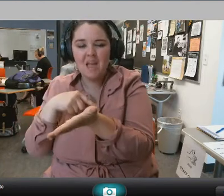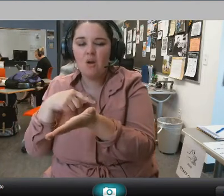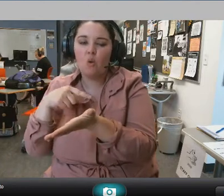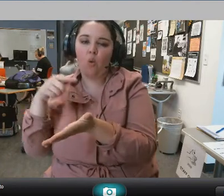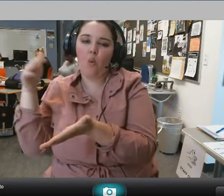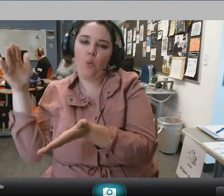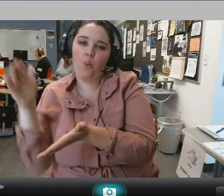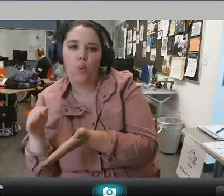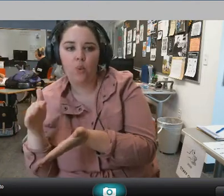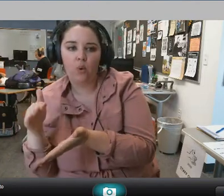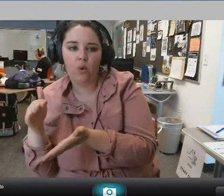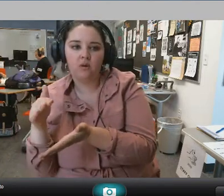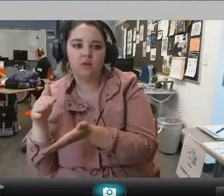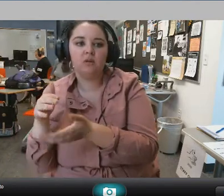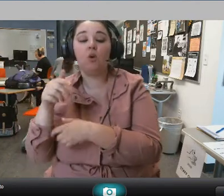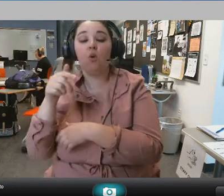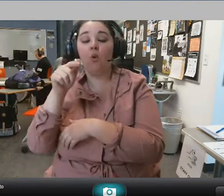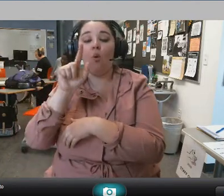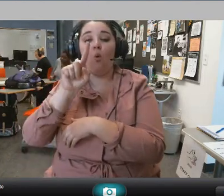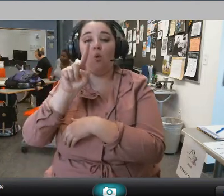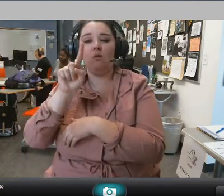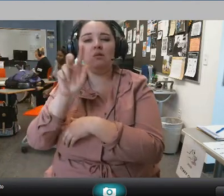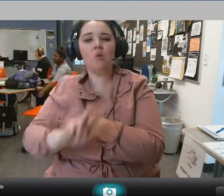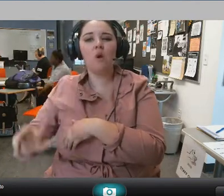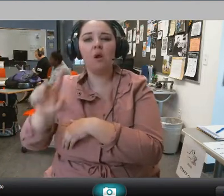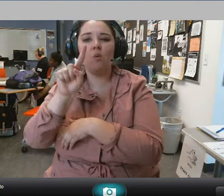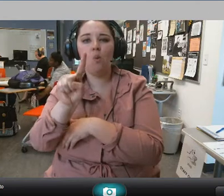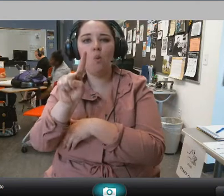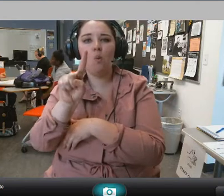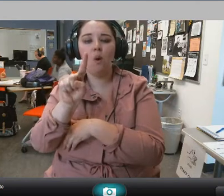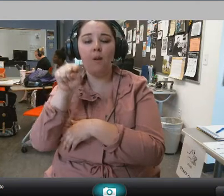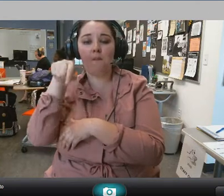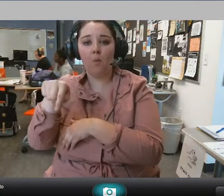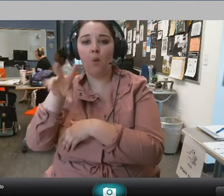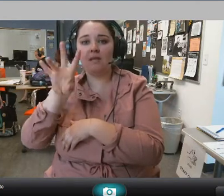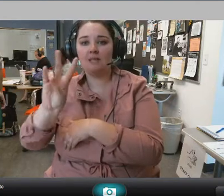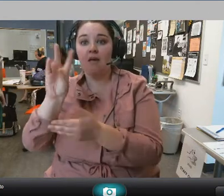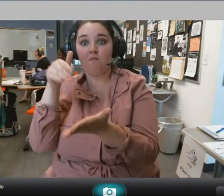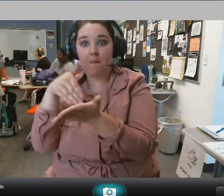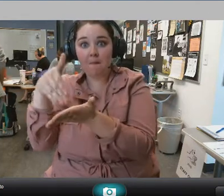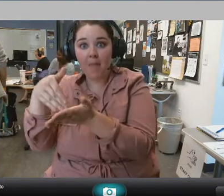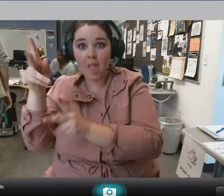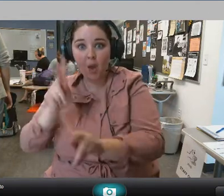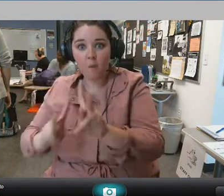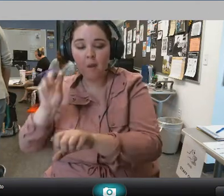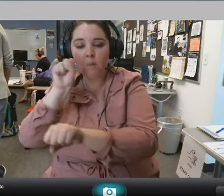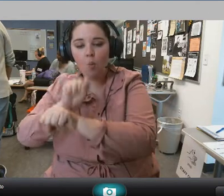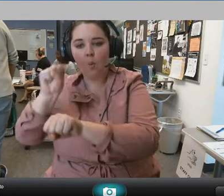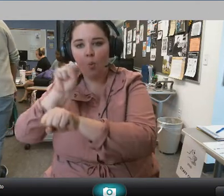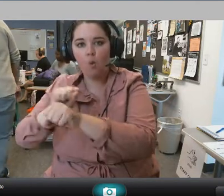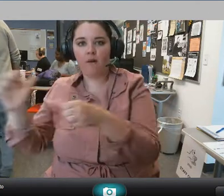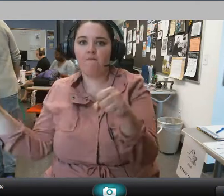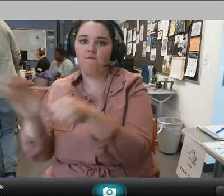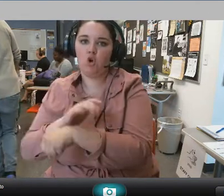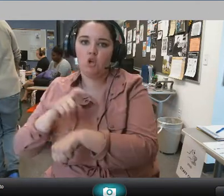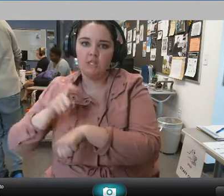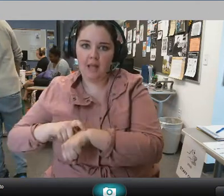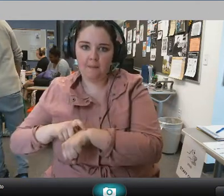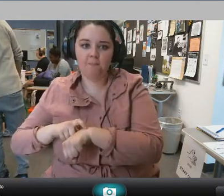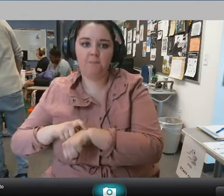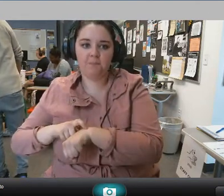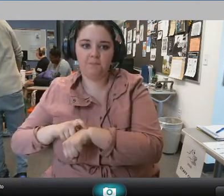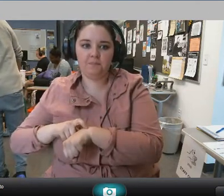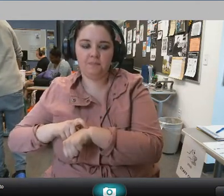1.7 million people were working full-time. Those 1.7 million people